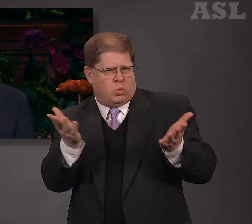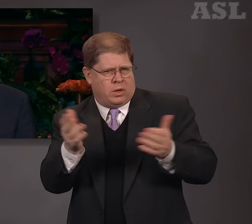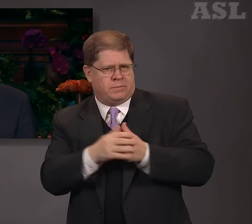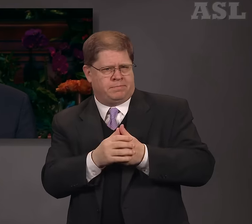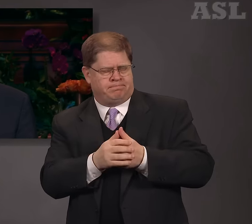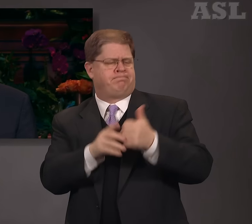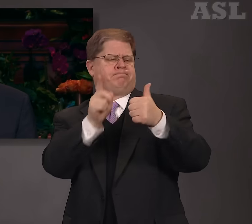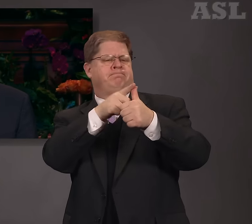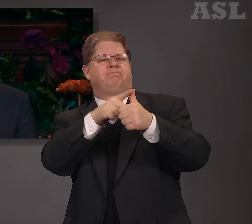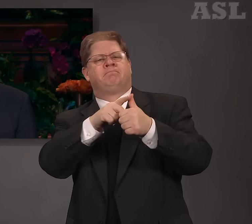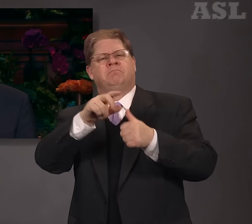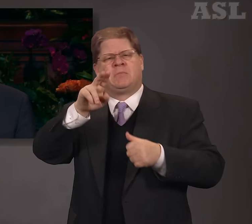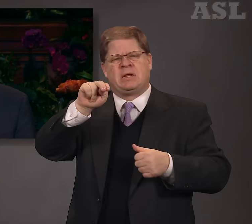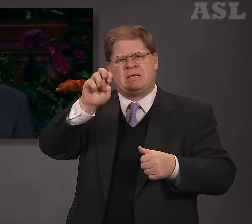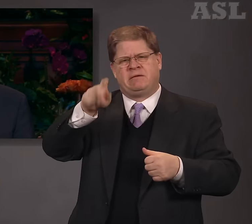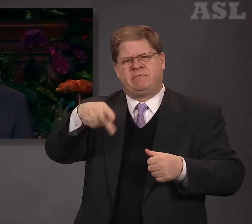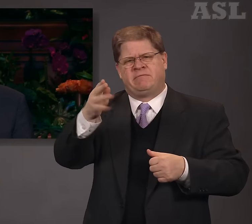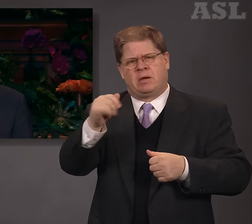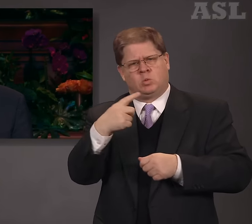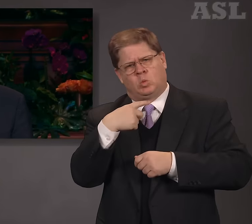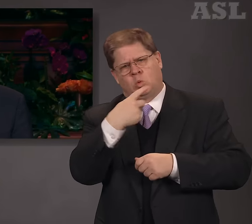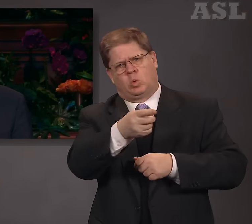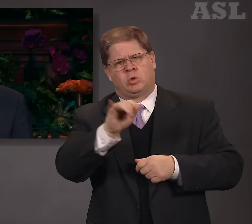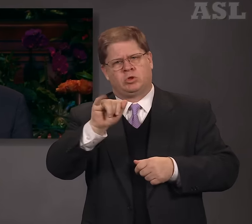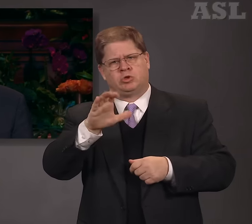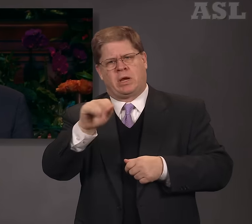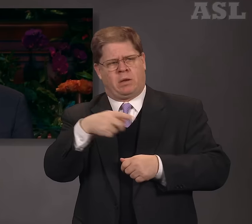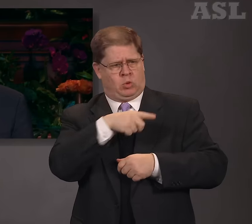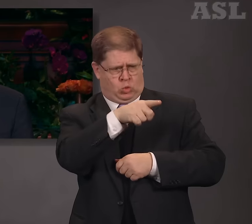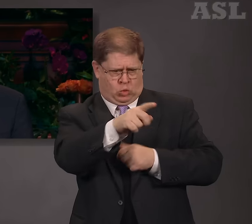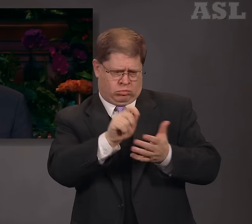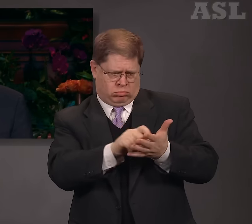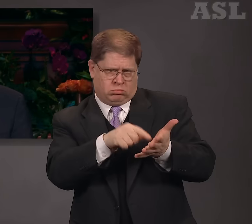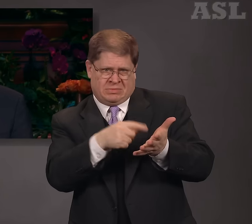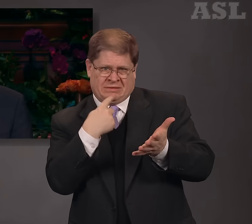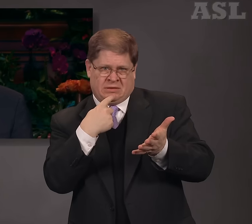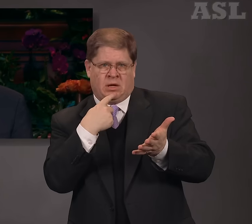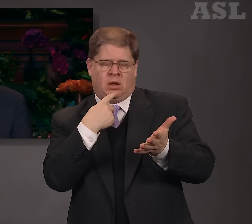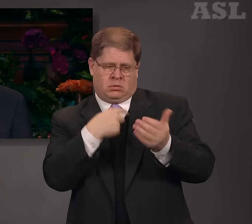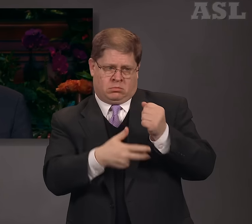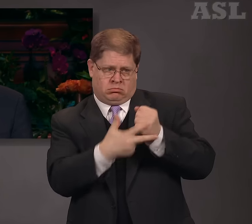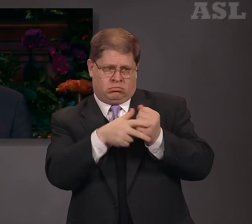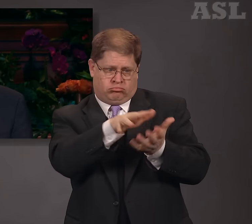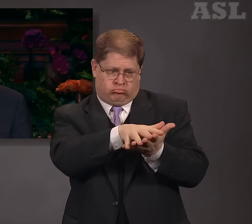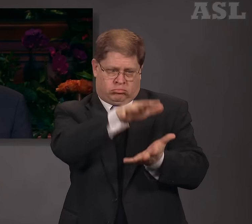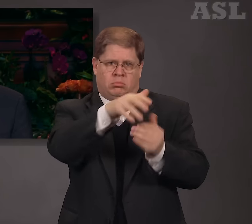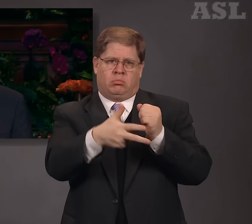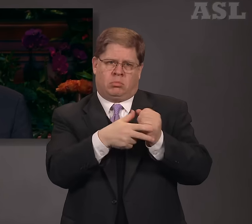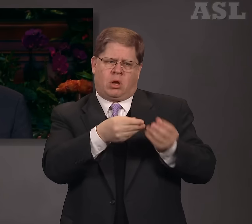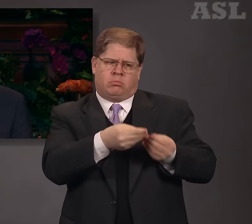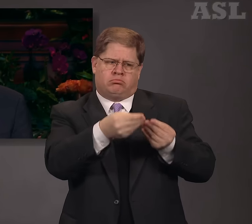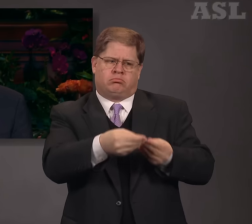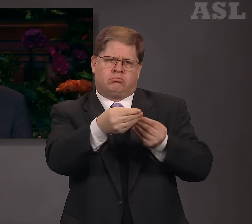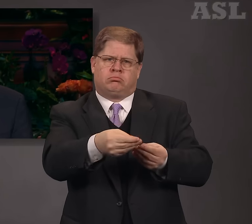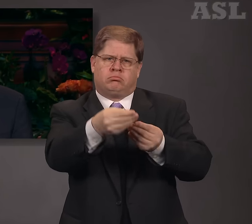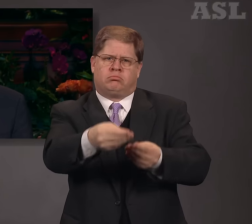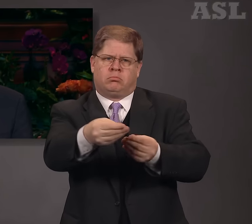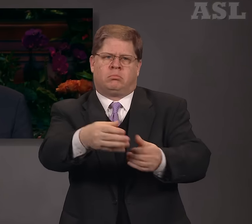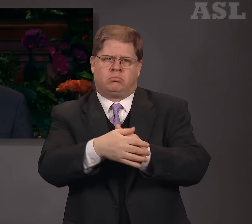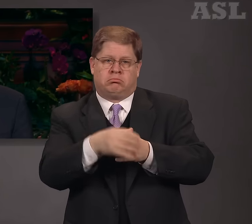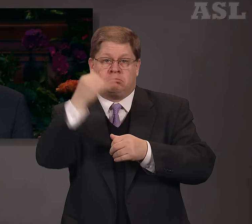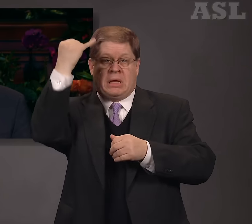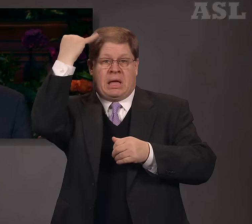study. Nephi instructed Jacob to preserve these plates and hand them down from generation to